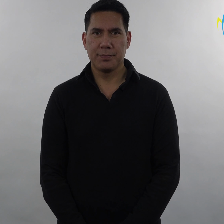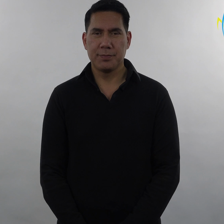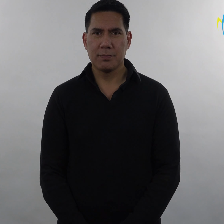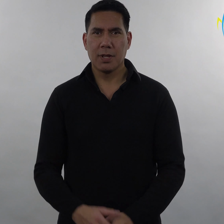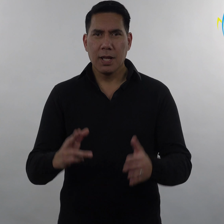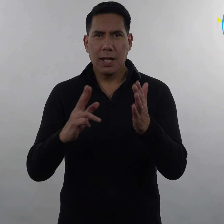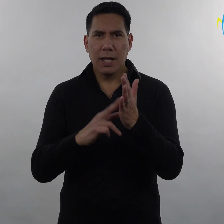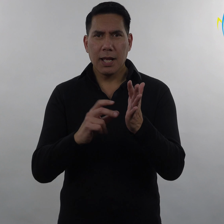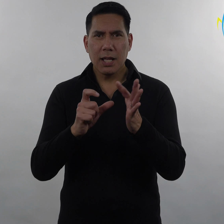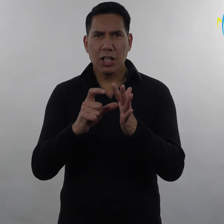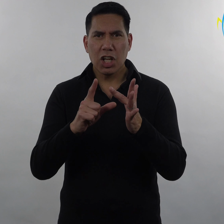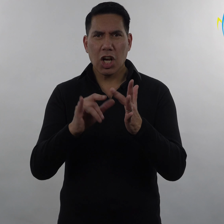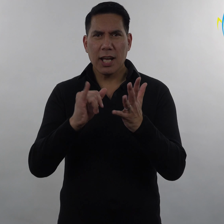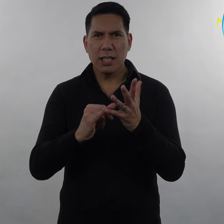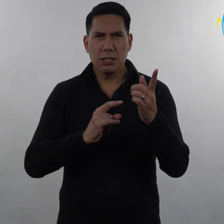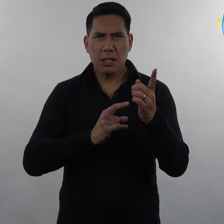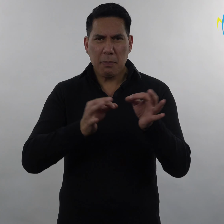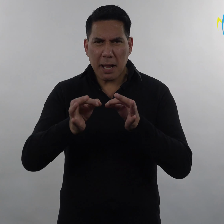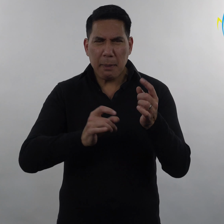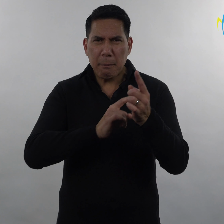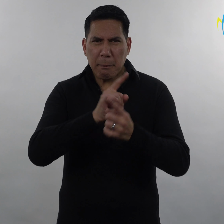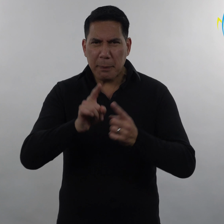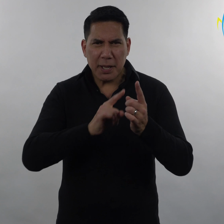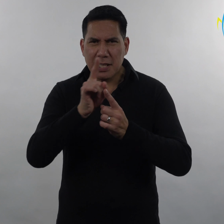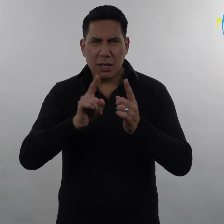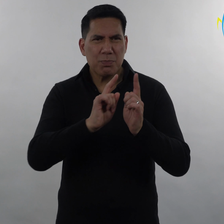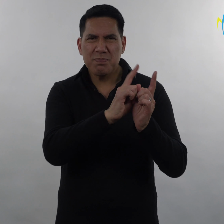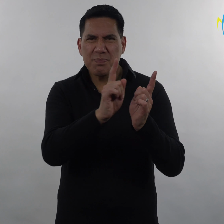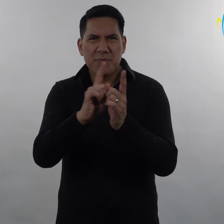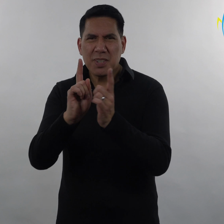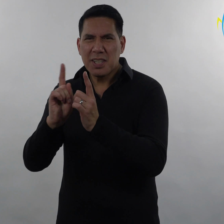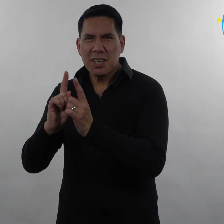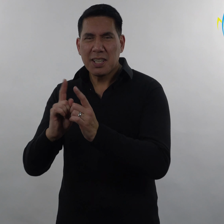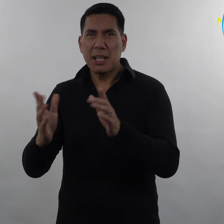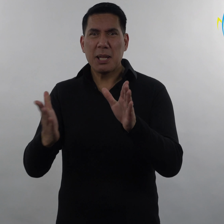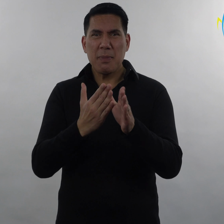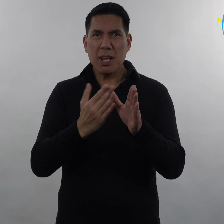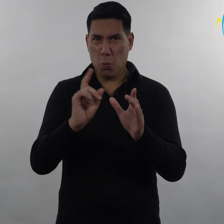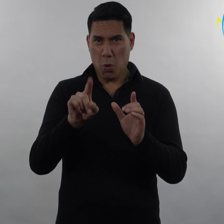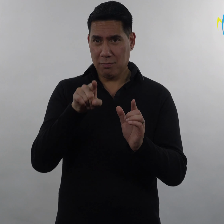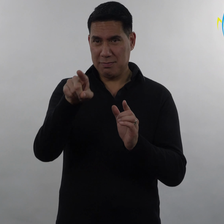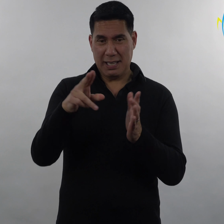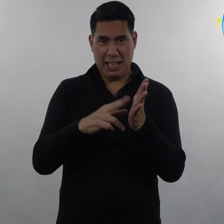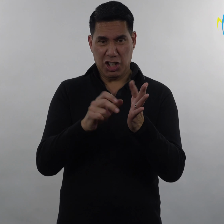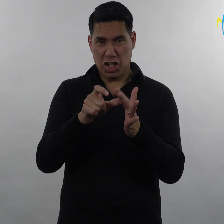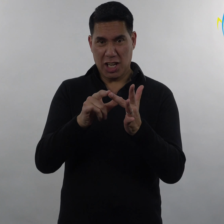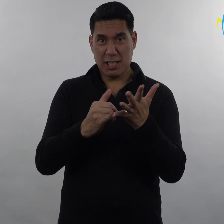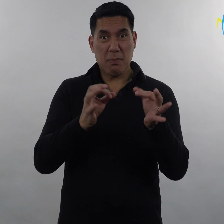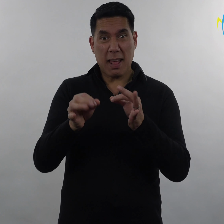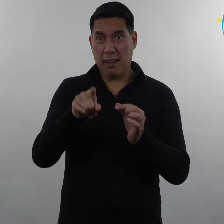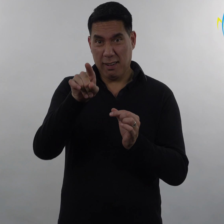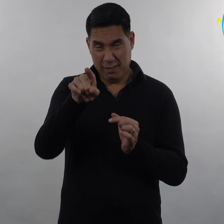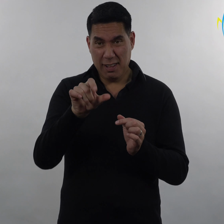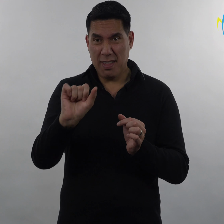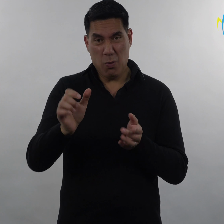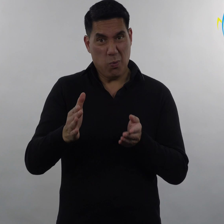Each NDIS planning meeting will vary depending on the style and approach of the NDIS planner, but here are some general areas that